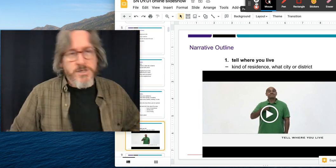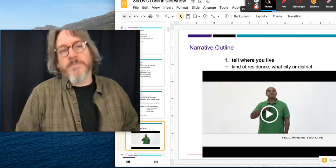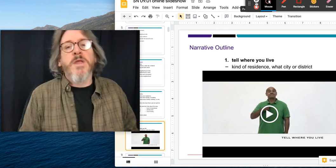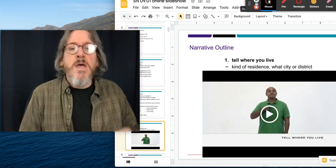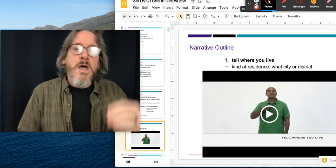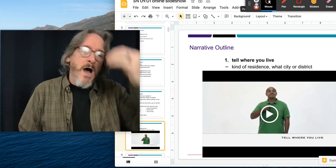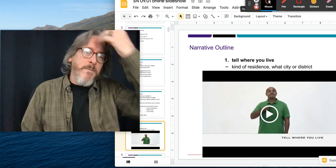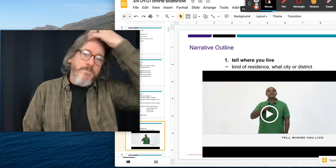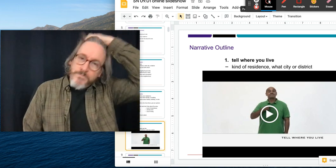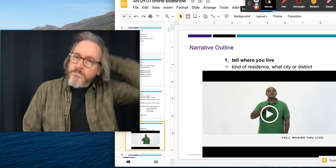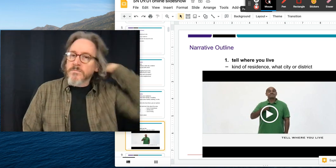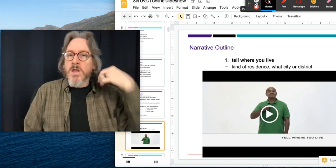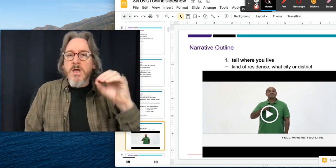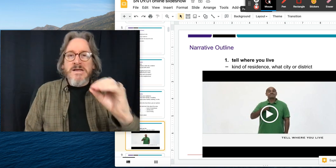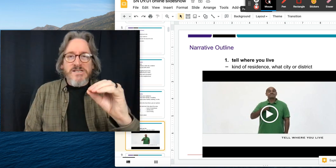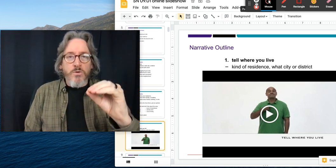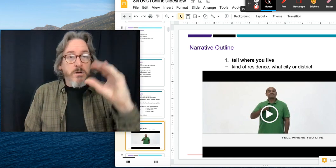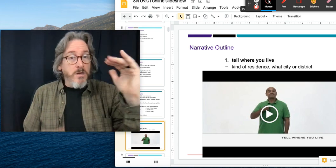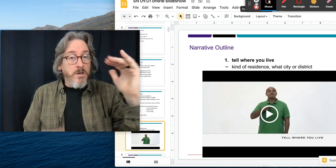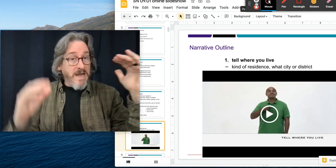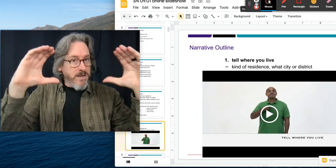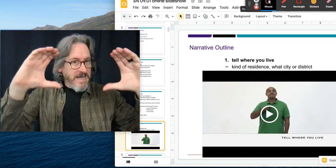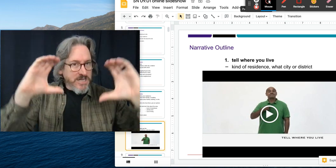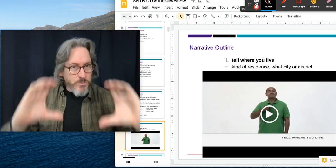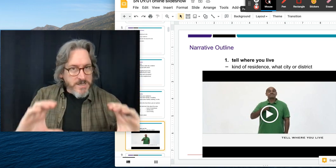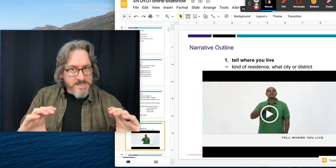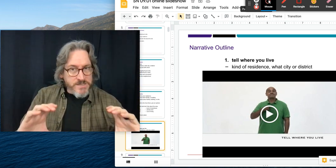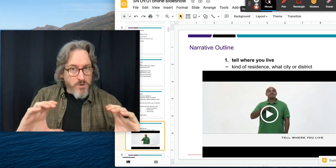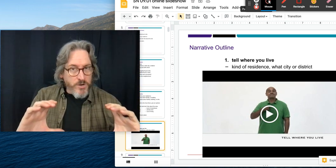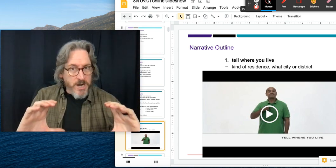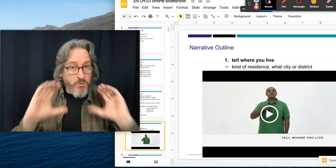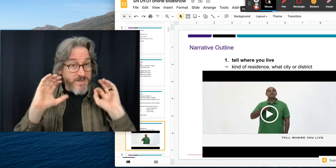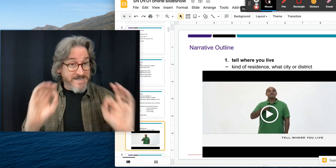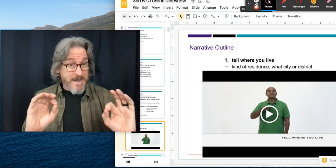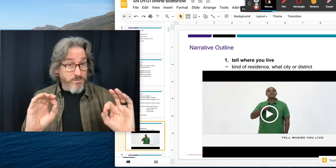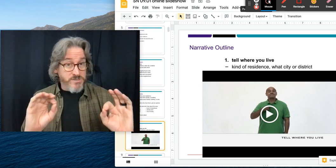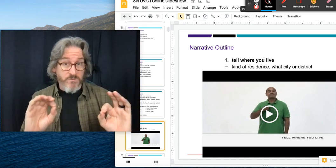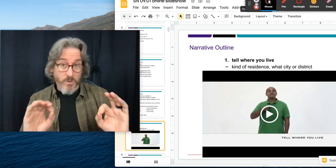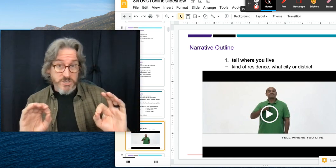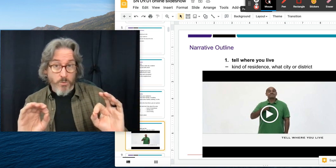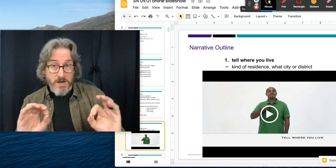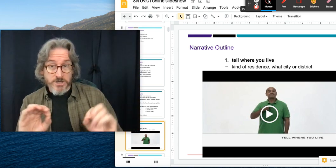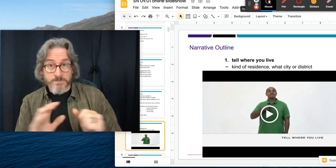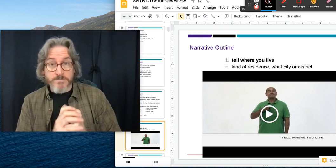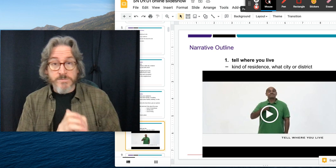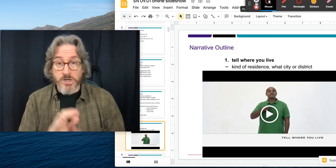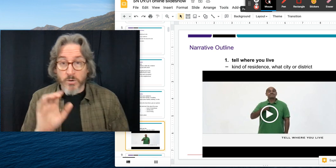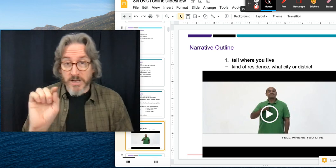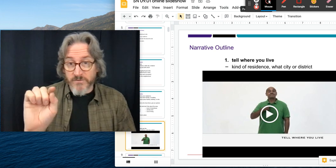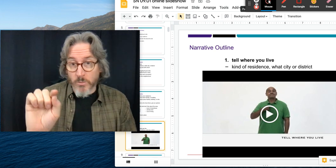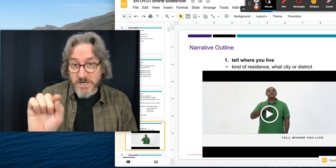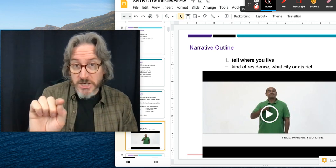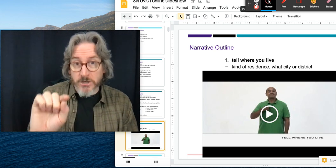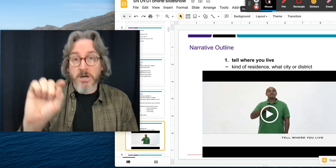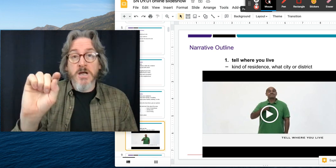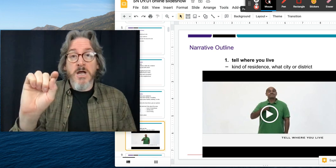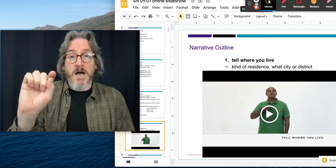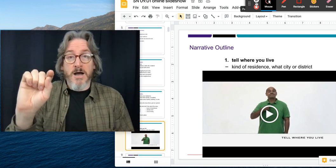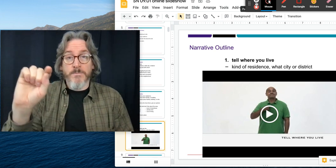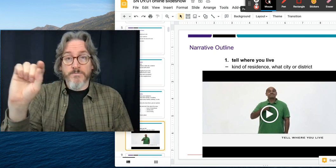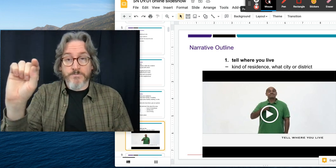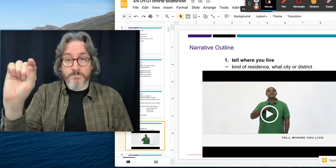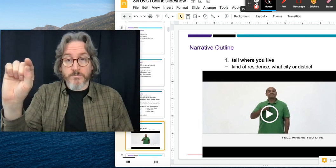Okay, sorry. So each one of these is broken up with examples of what to watch. So if you watch here,